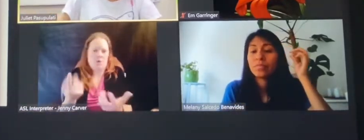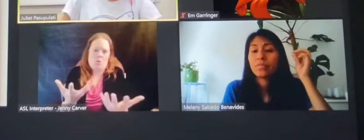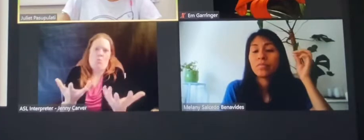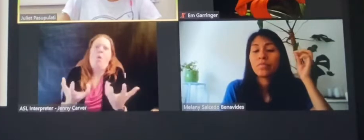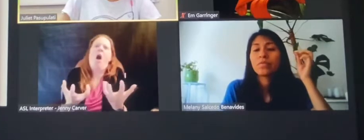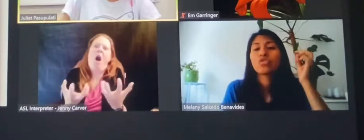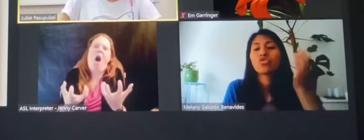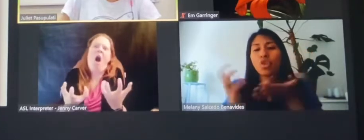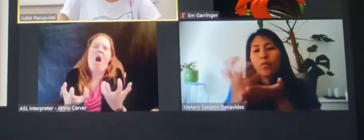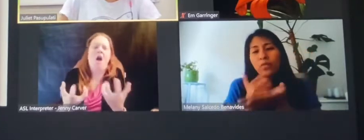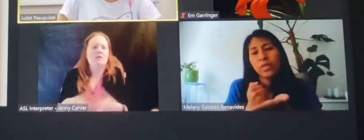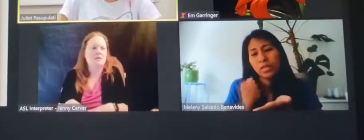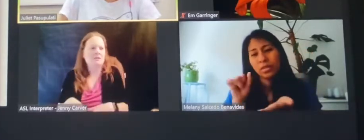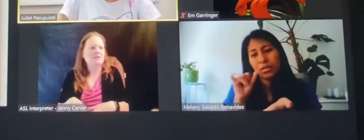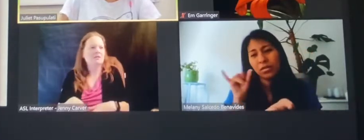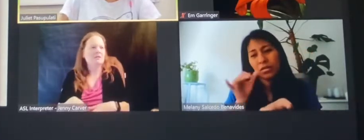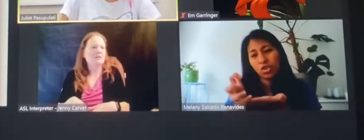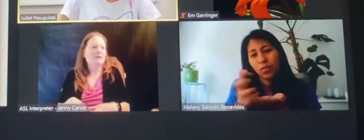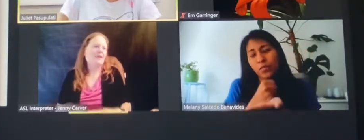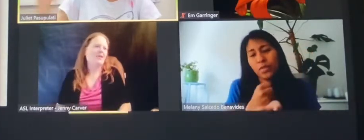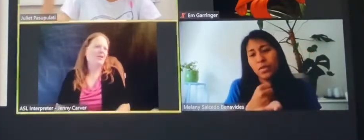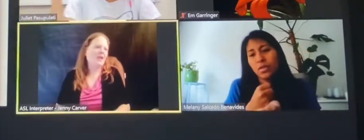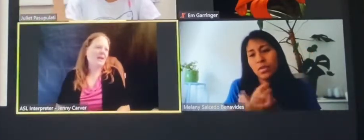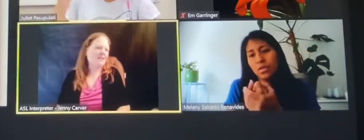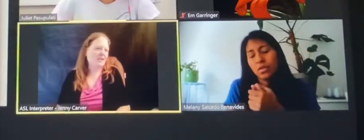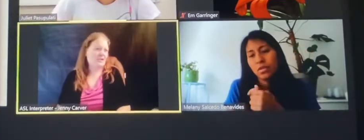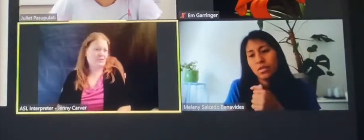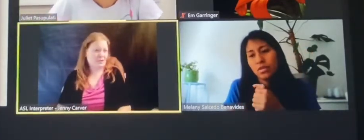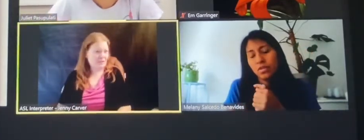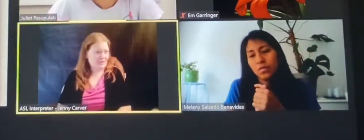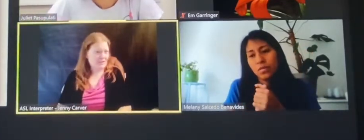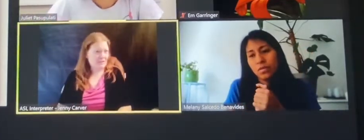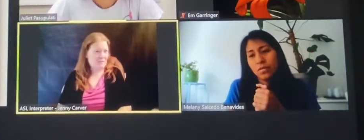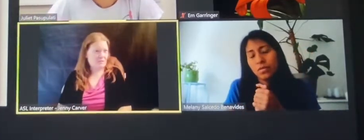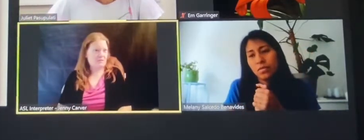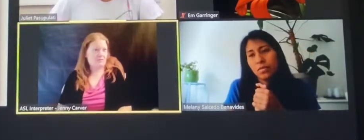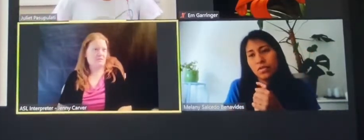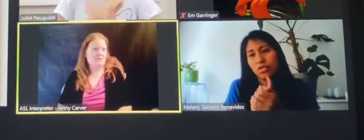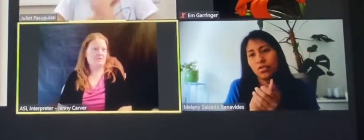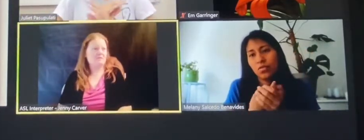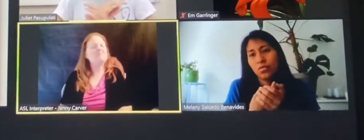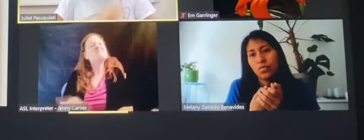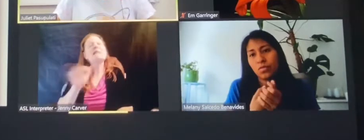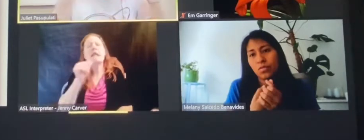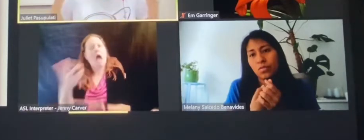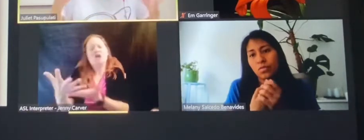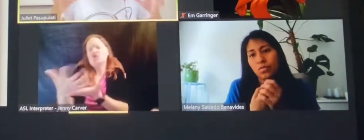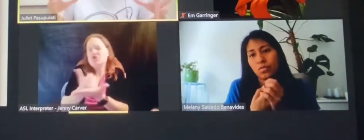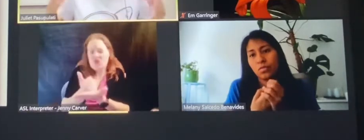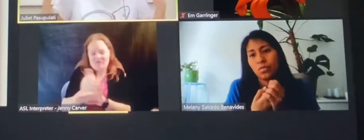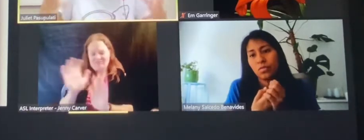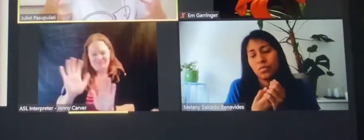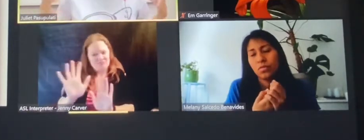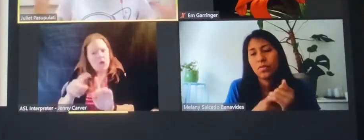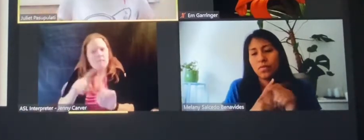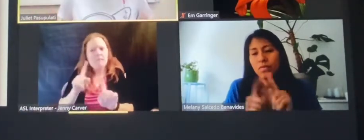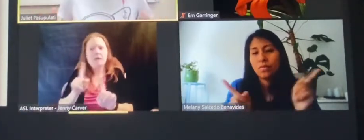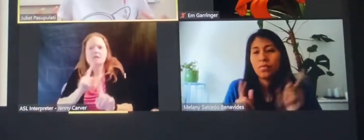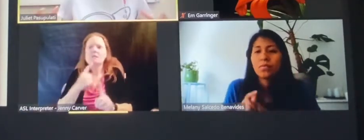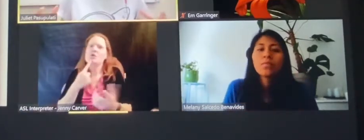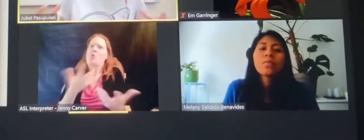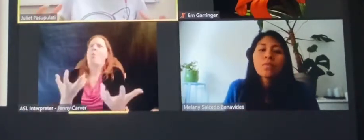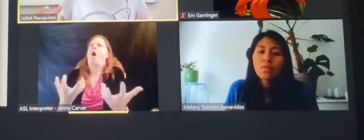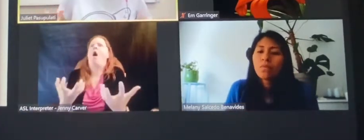So when they in this sentence they're saying. Oh, it's the same as deserve. It's just something you really